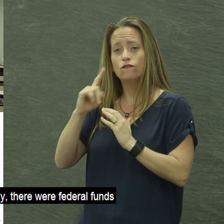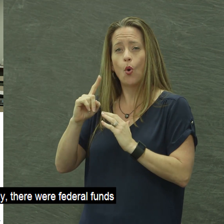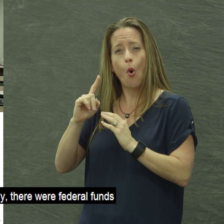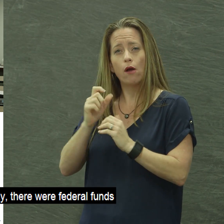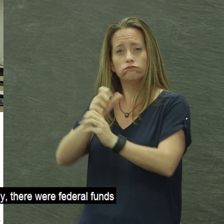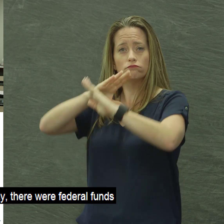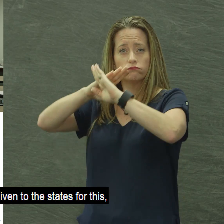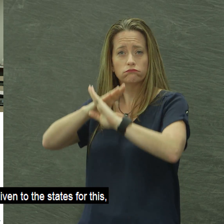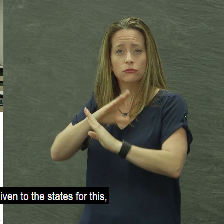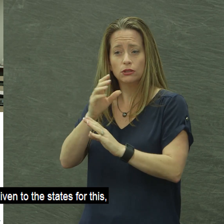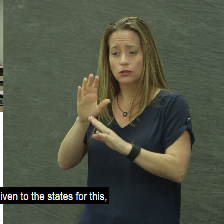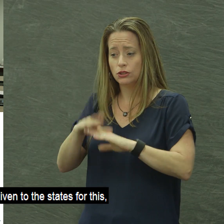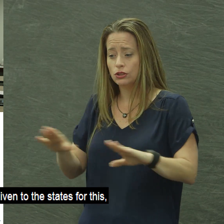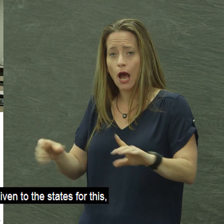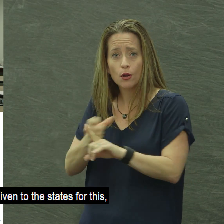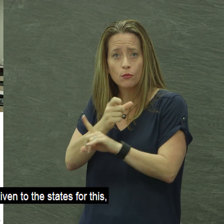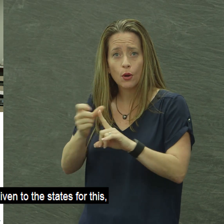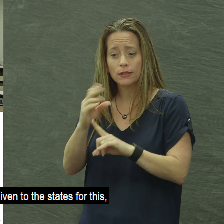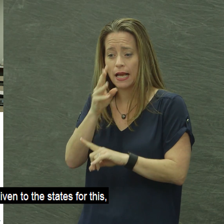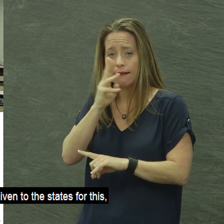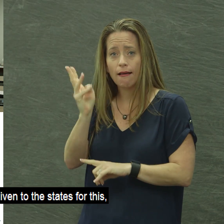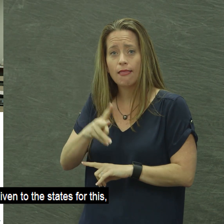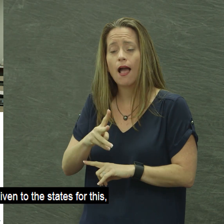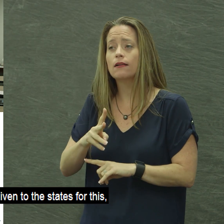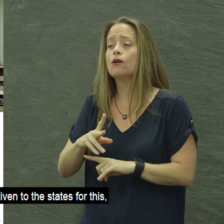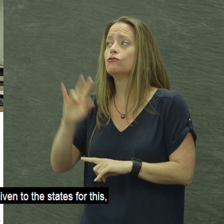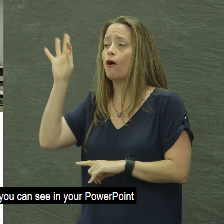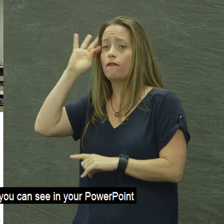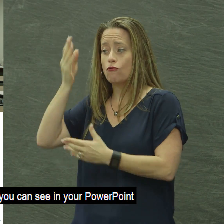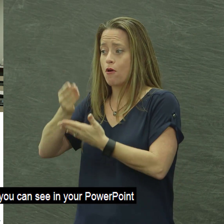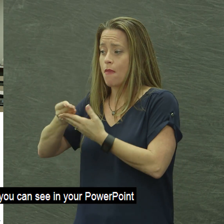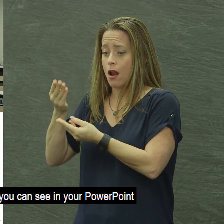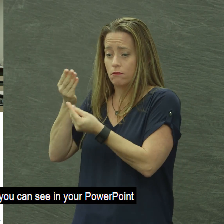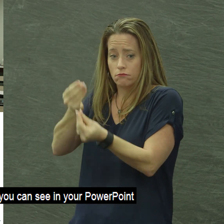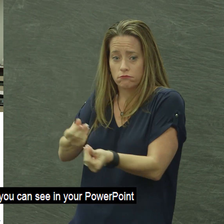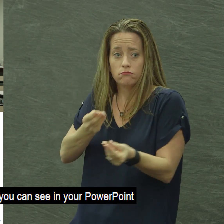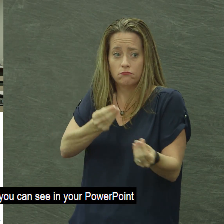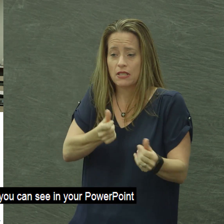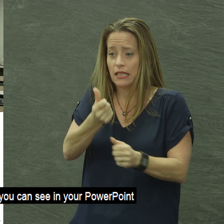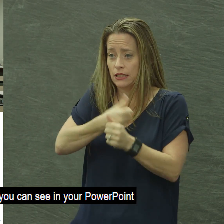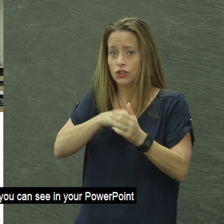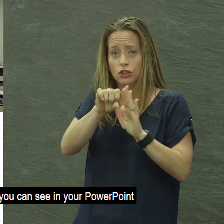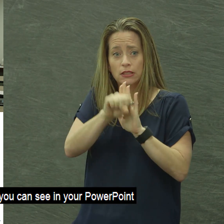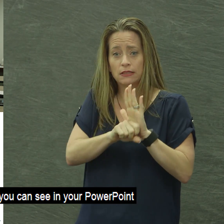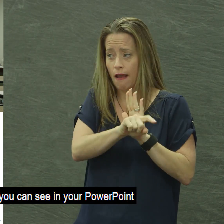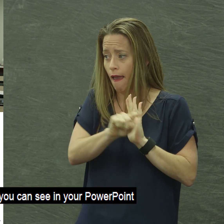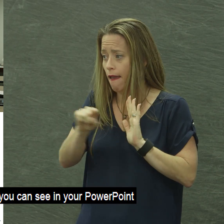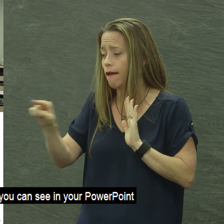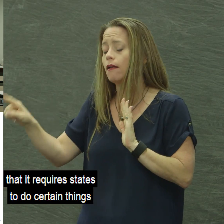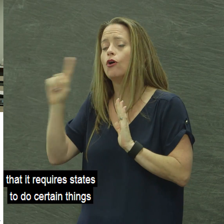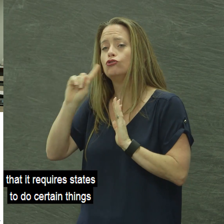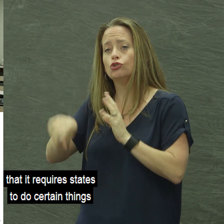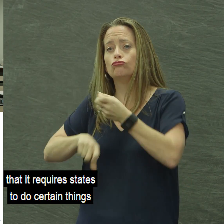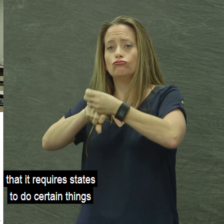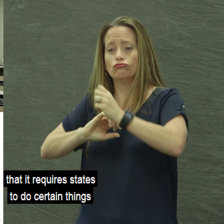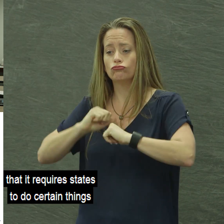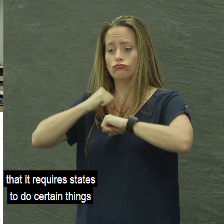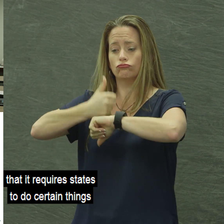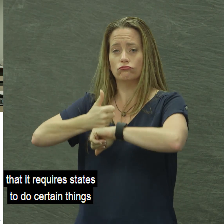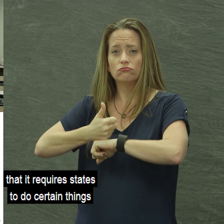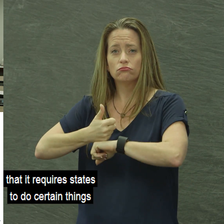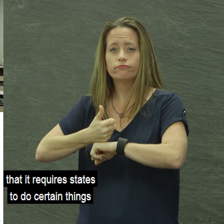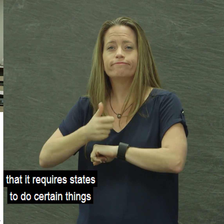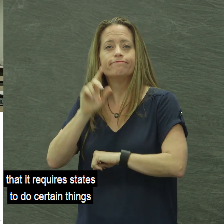Okay, there were federal funds given to the states for this, and as you can see in your PowerPoint, that it